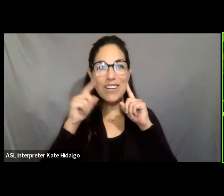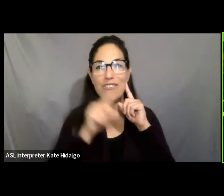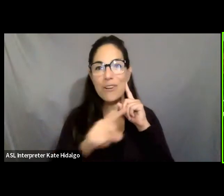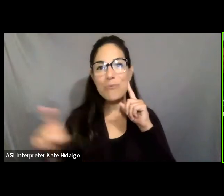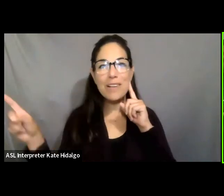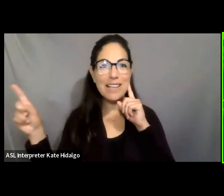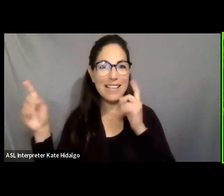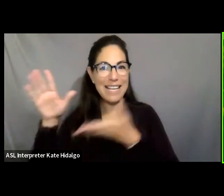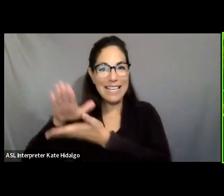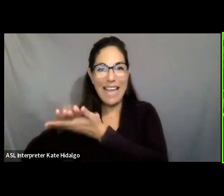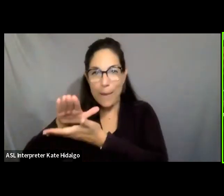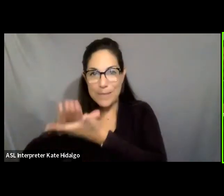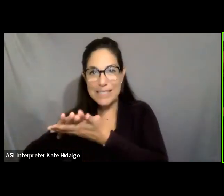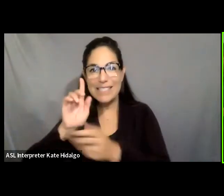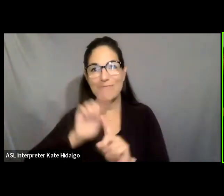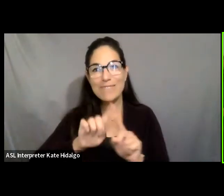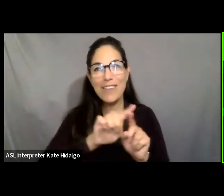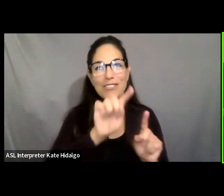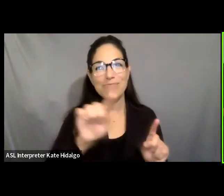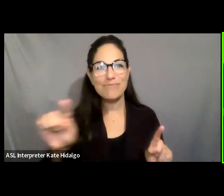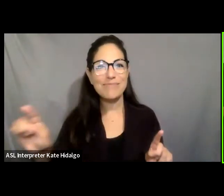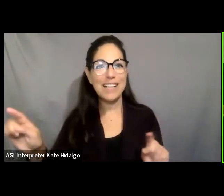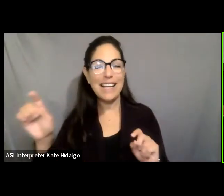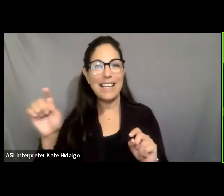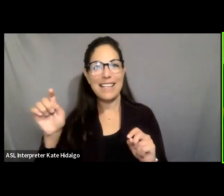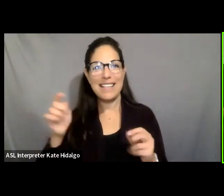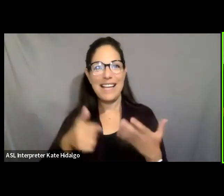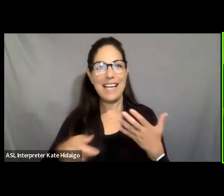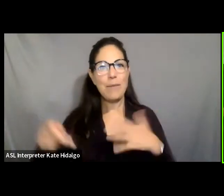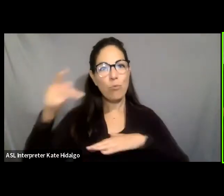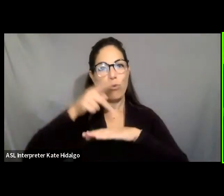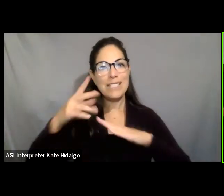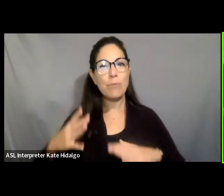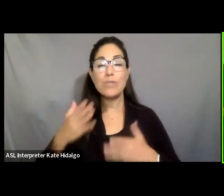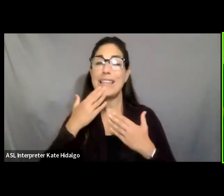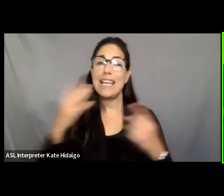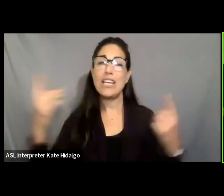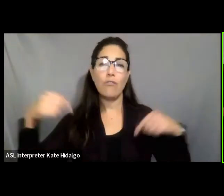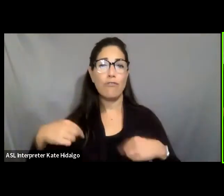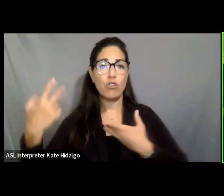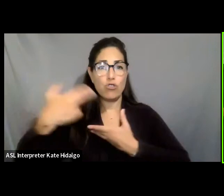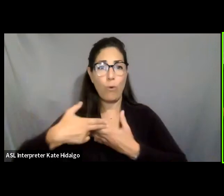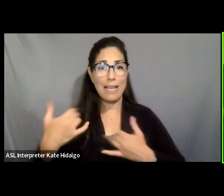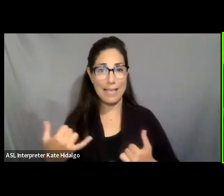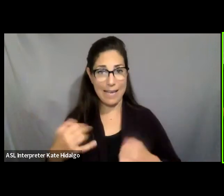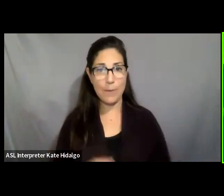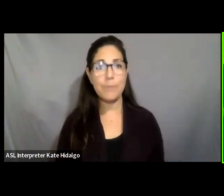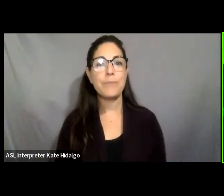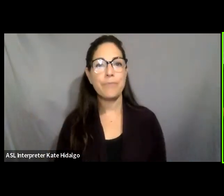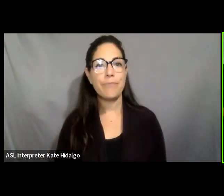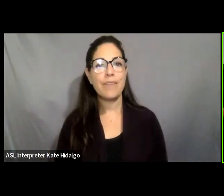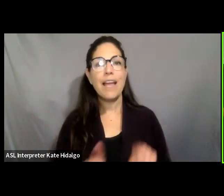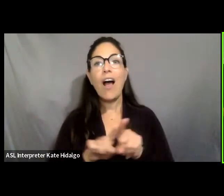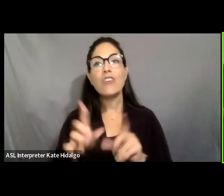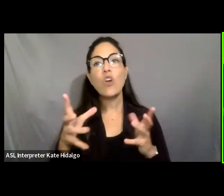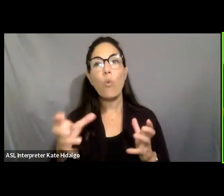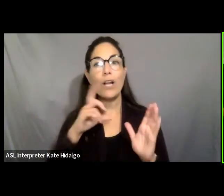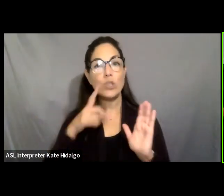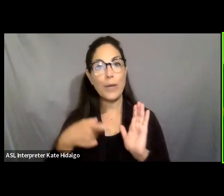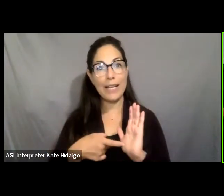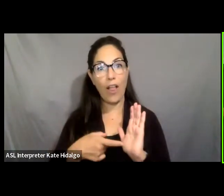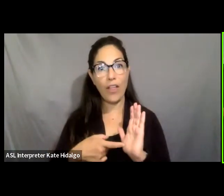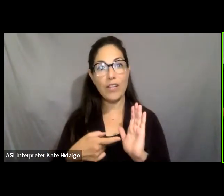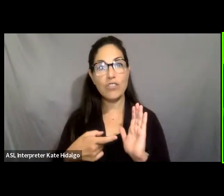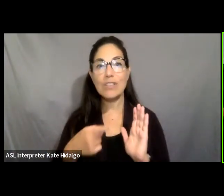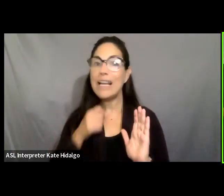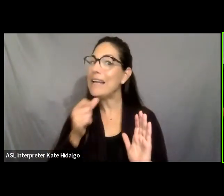our campuses and our principals. So thank you for being here. I also wanted to acknowledge,